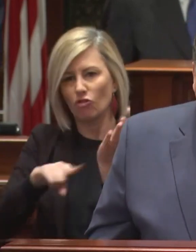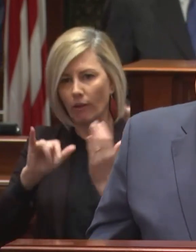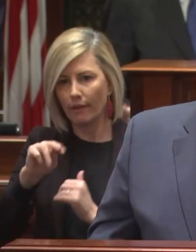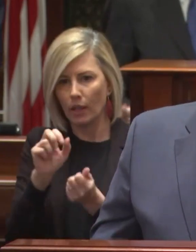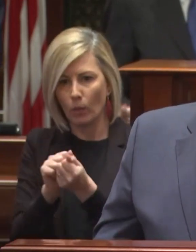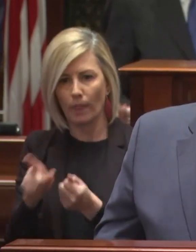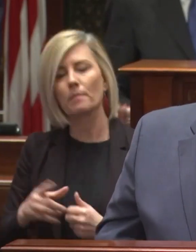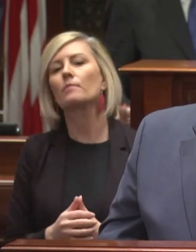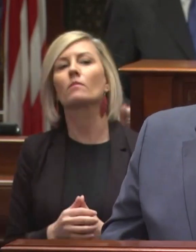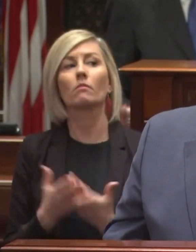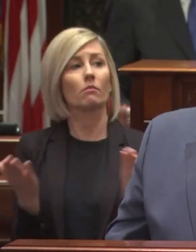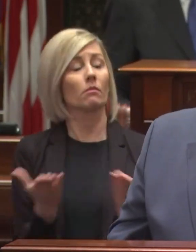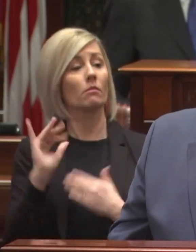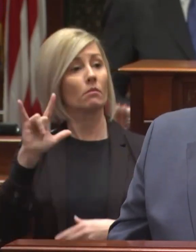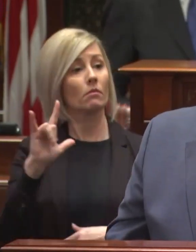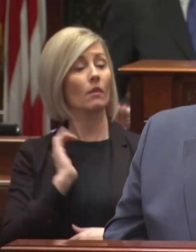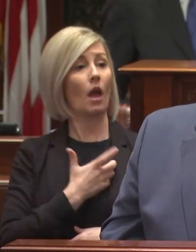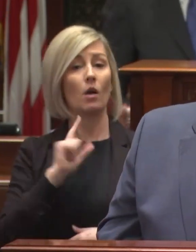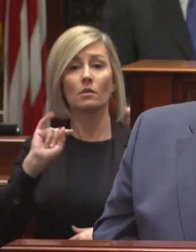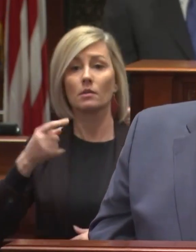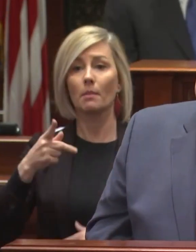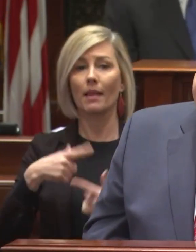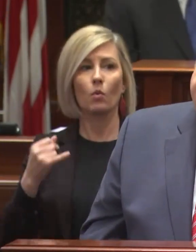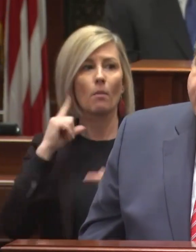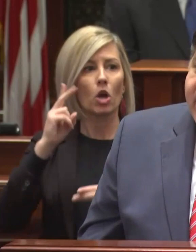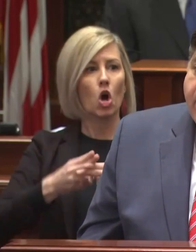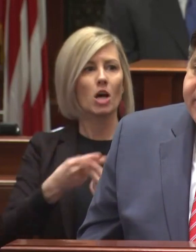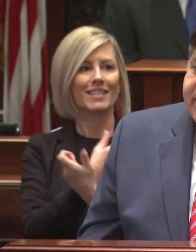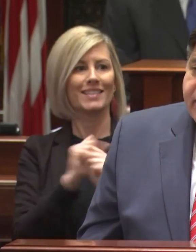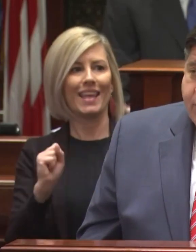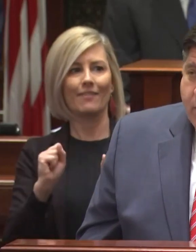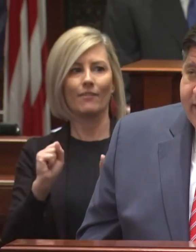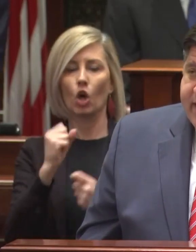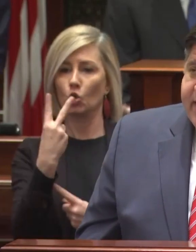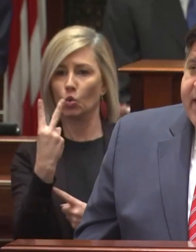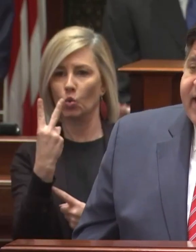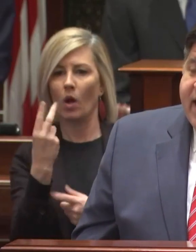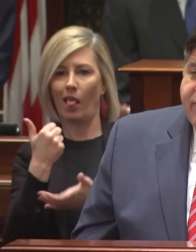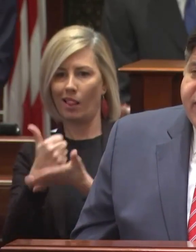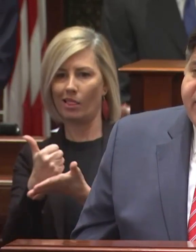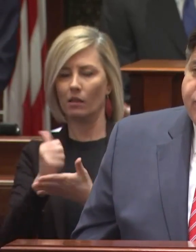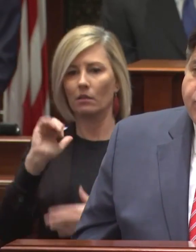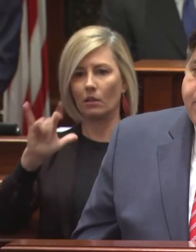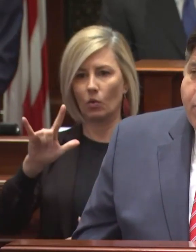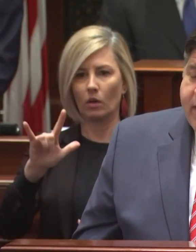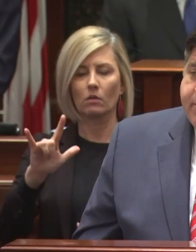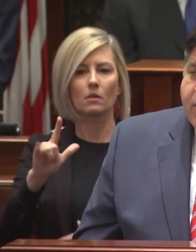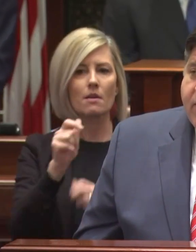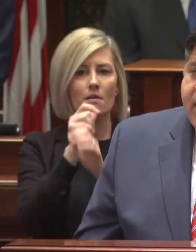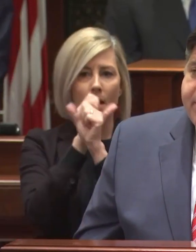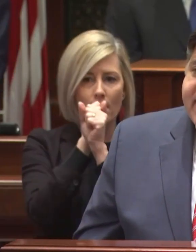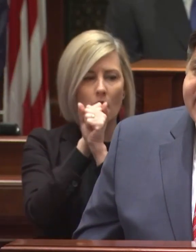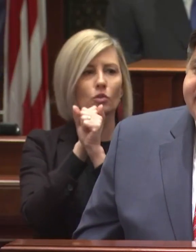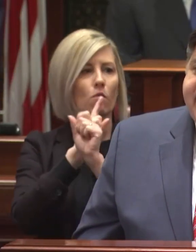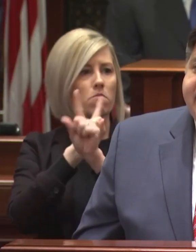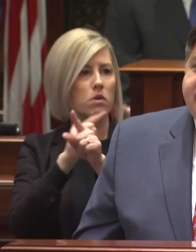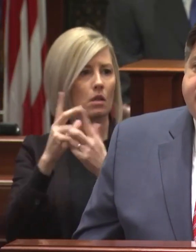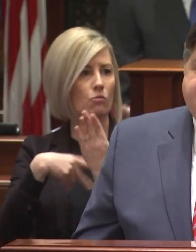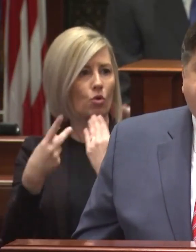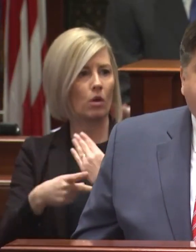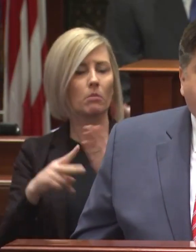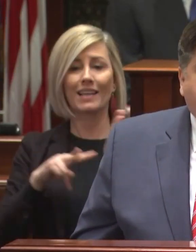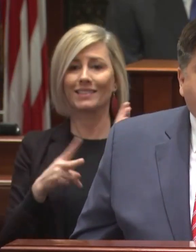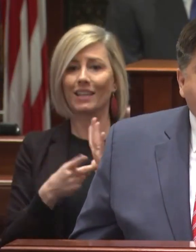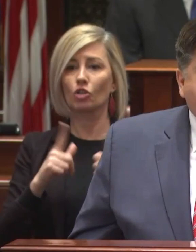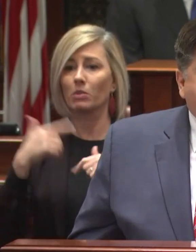them. Here in Illinois, our tip line will be called Safe to Help Illinois, a confidential reporting program intended